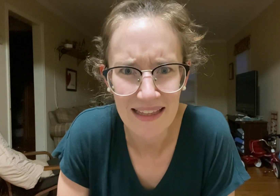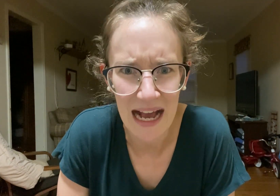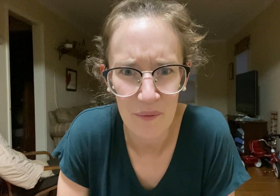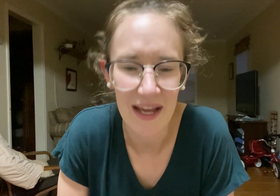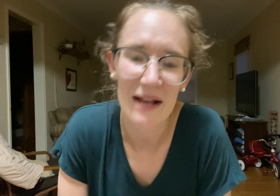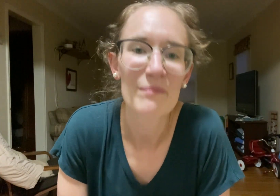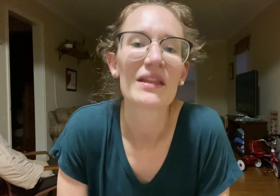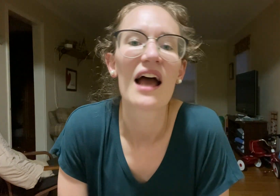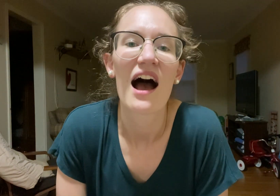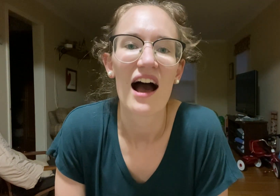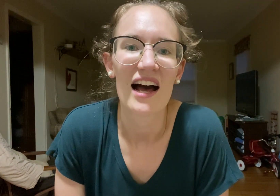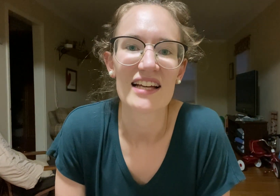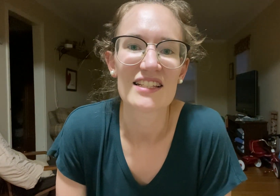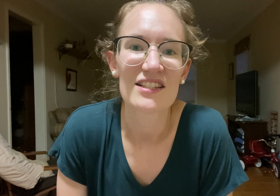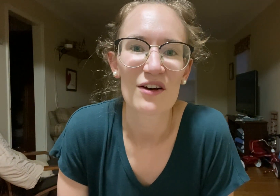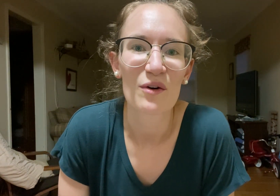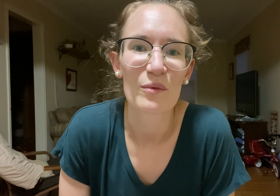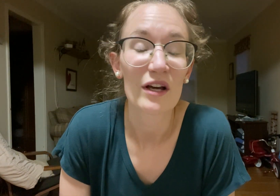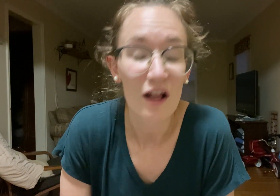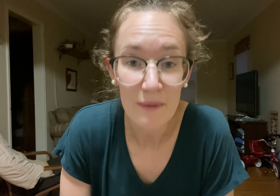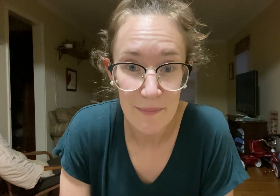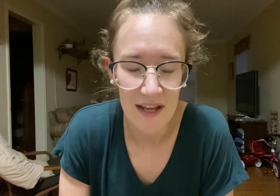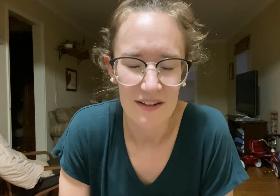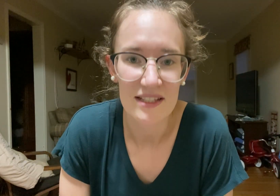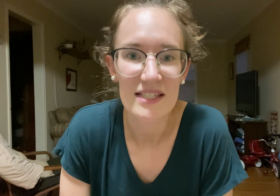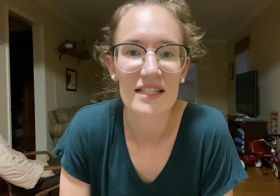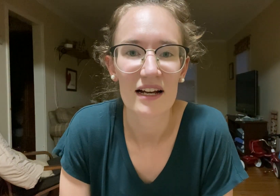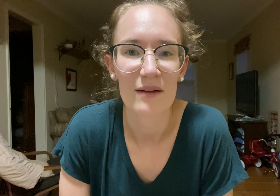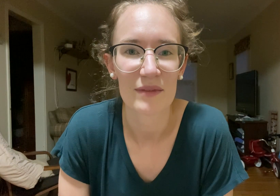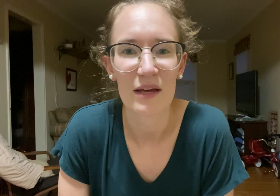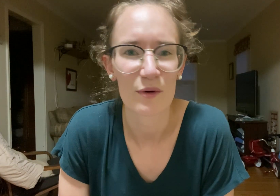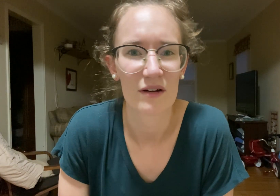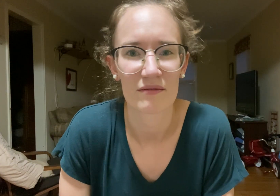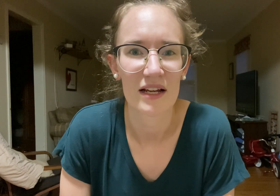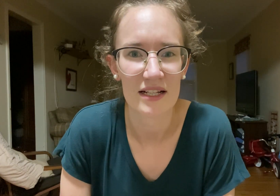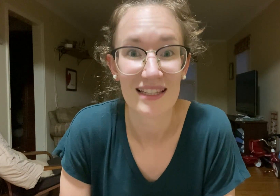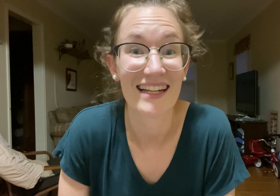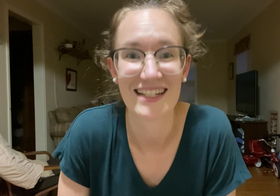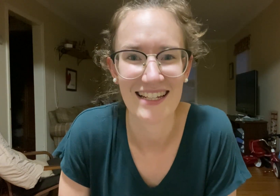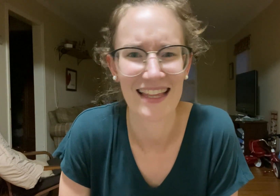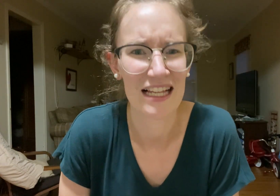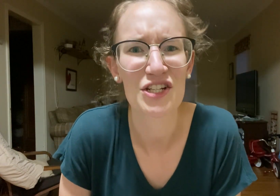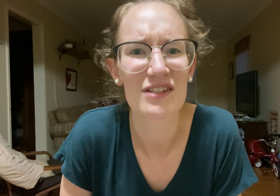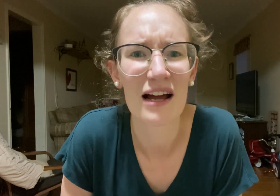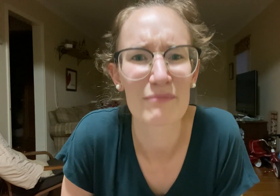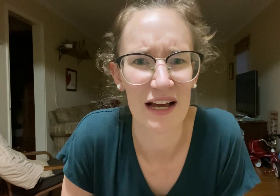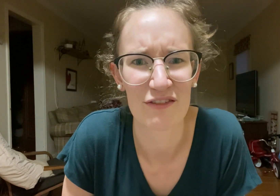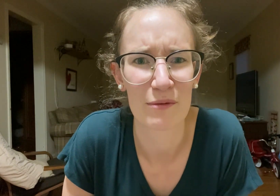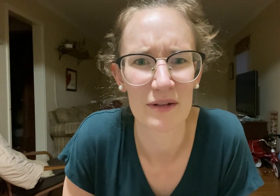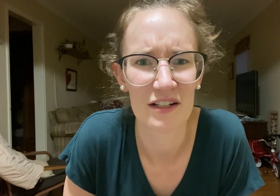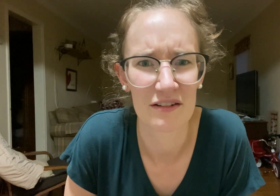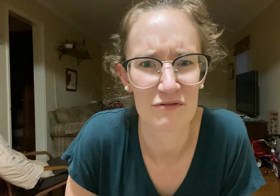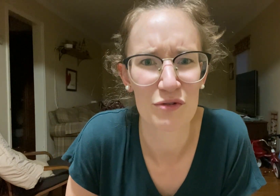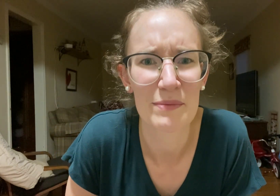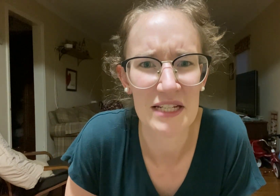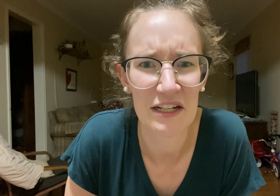that way. So we called my parents. They'd actually just gotten back from a trip to